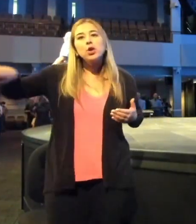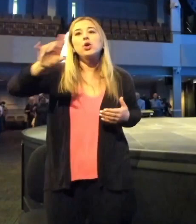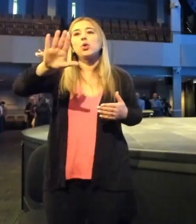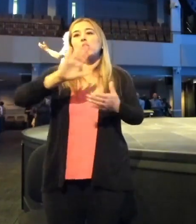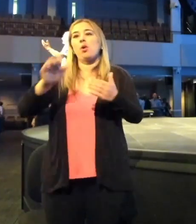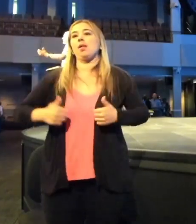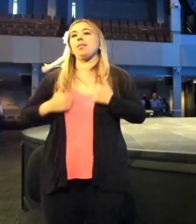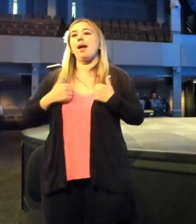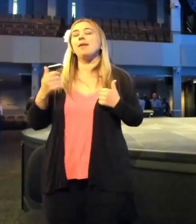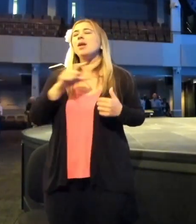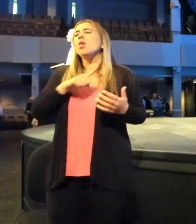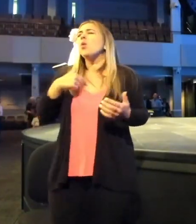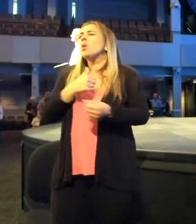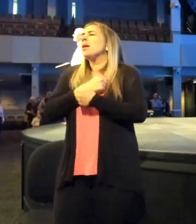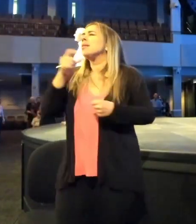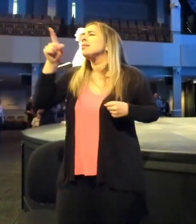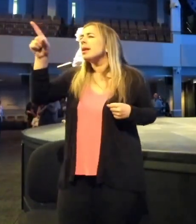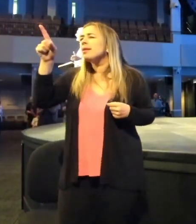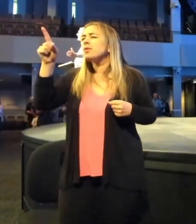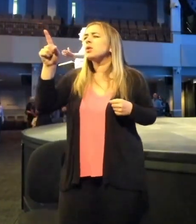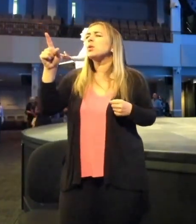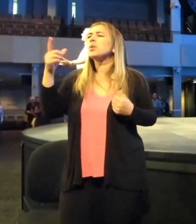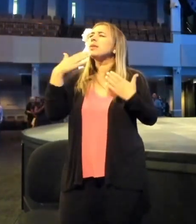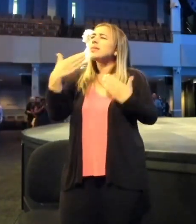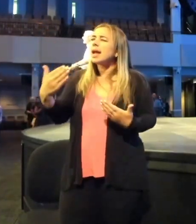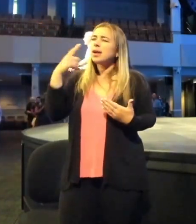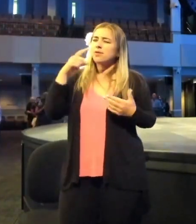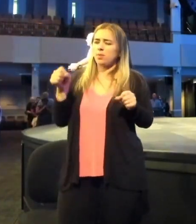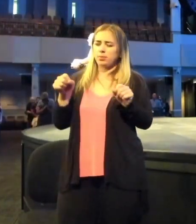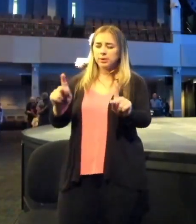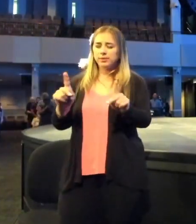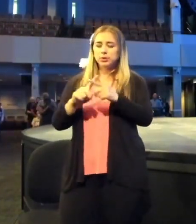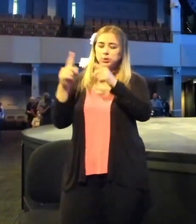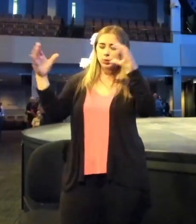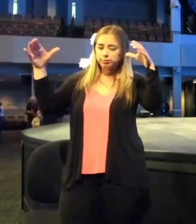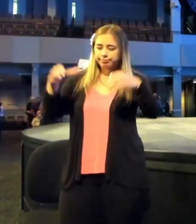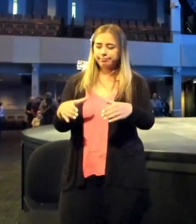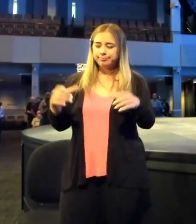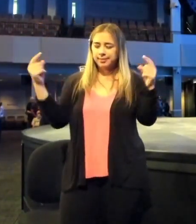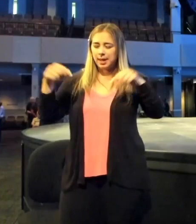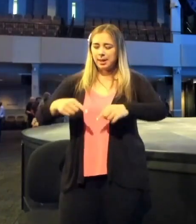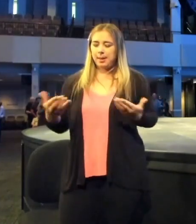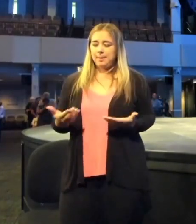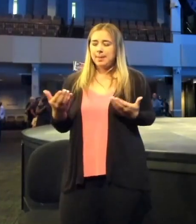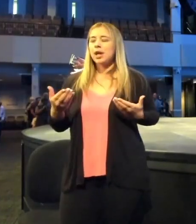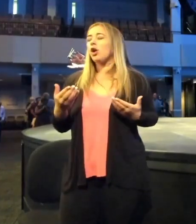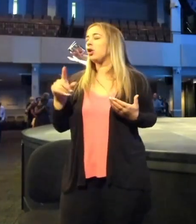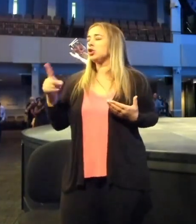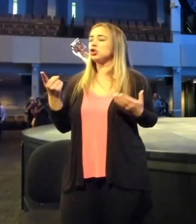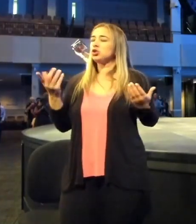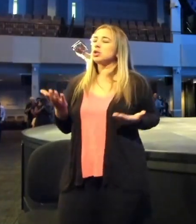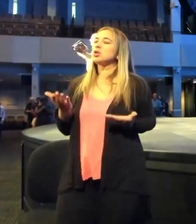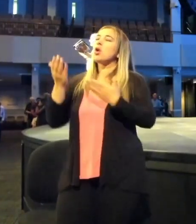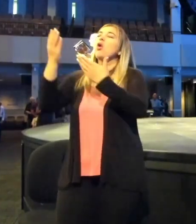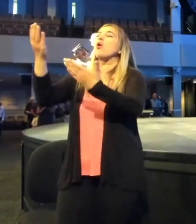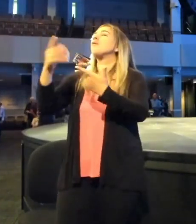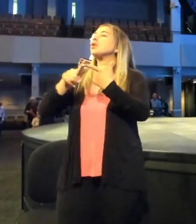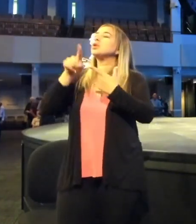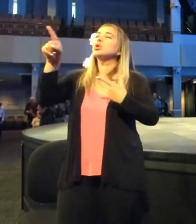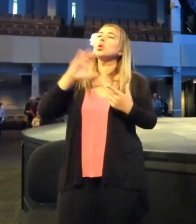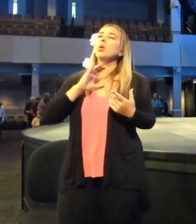your life. Lord, we love You. Thank You for the privilege of being able to come in the midst of our week and simply offer unto You